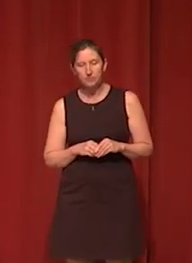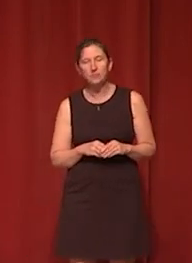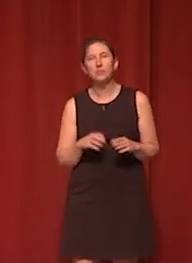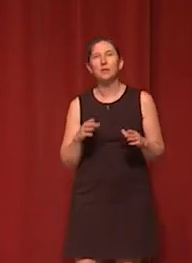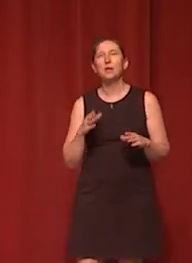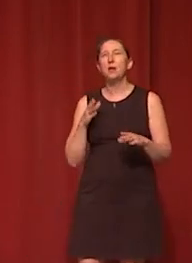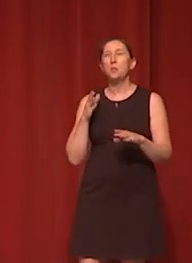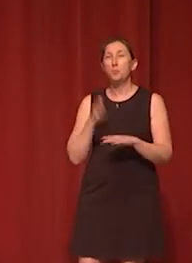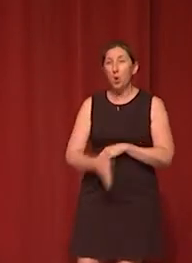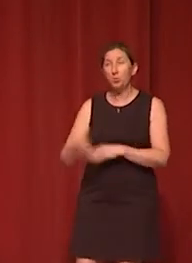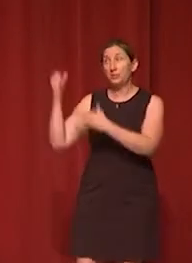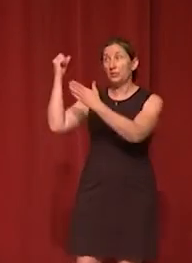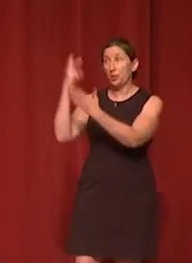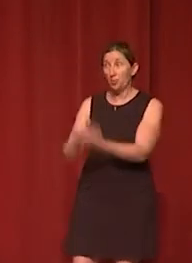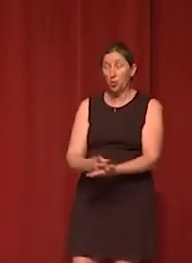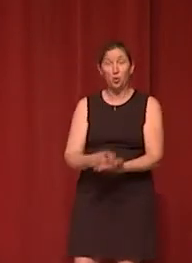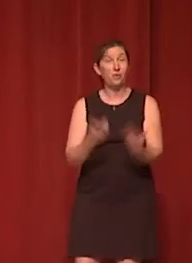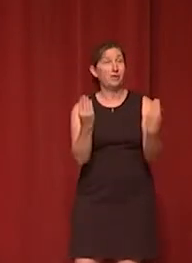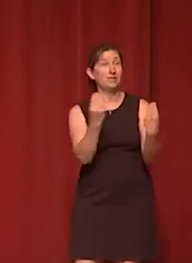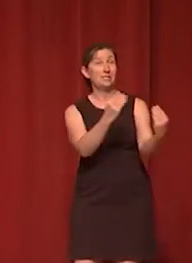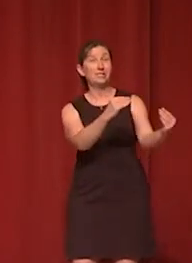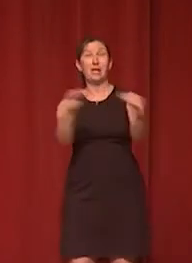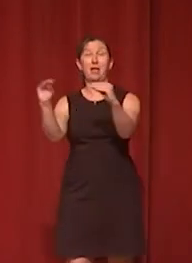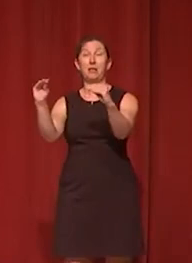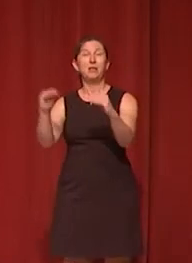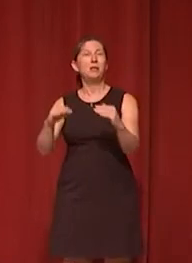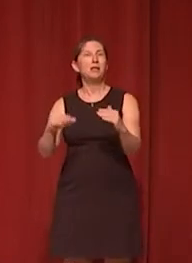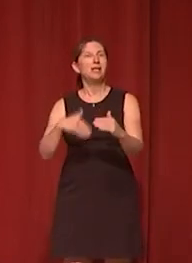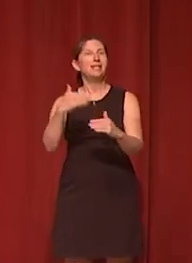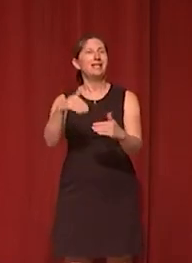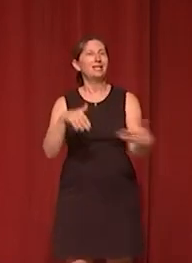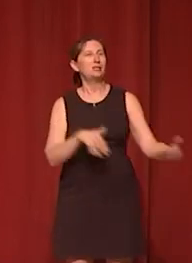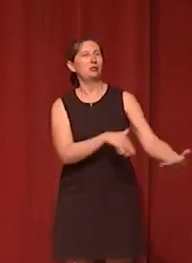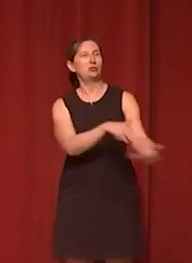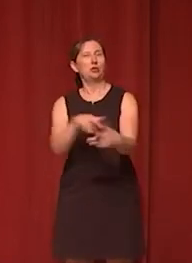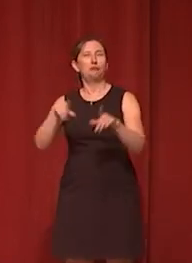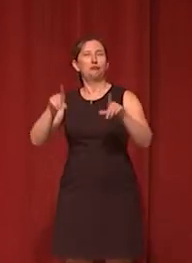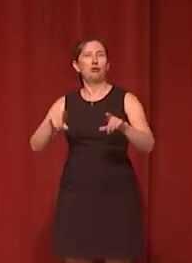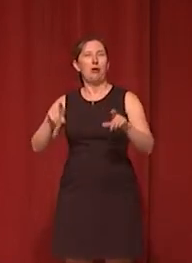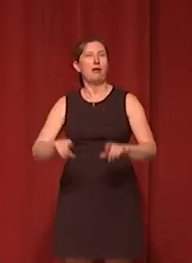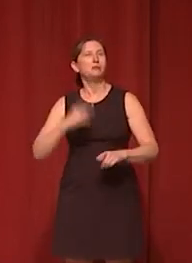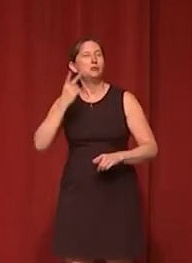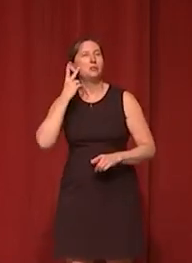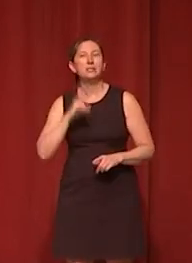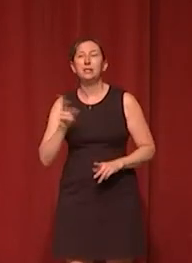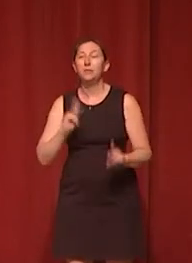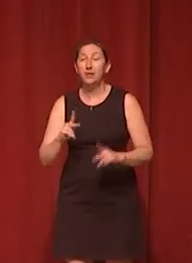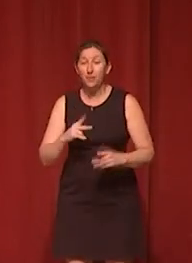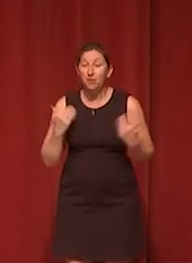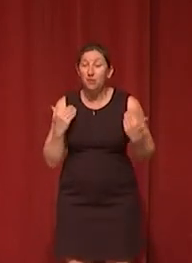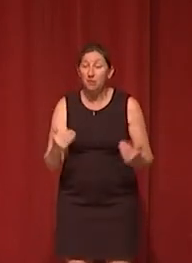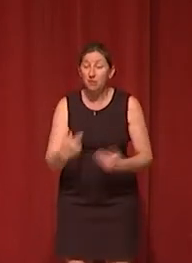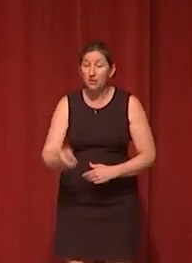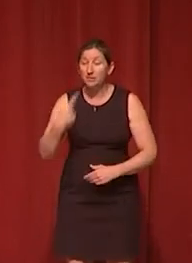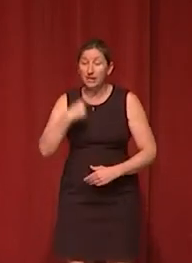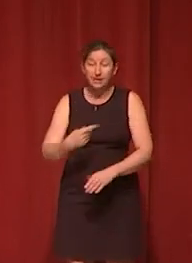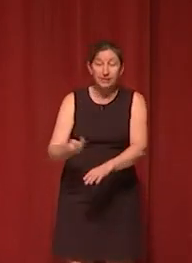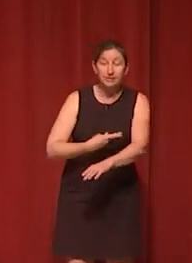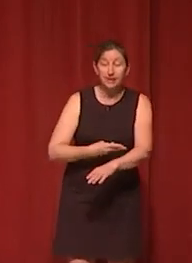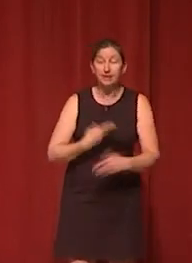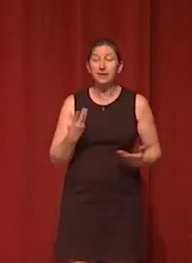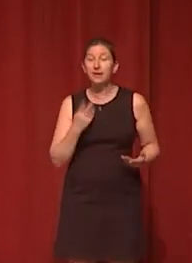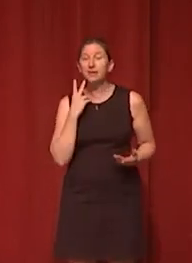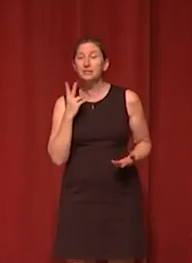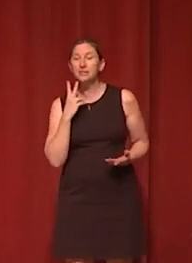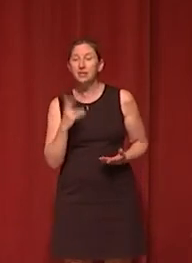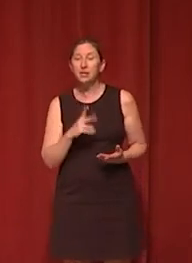because as Dr. Carlson said, you know, the studies are coming out. They want to have a controlled fashion so that they really can describe the